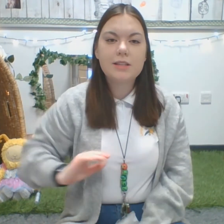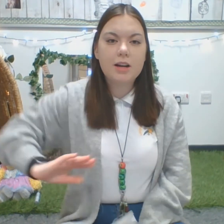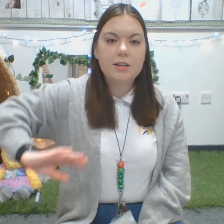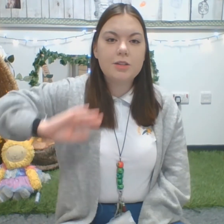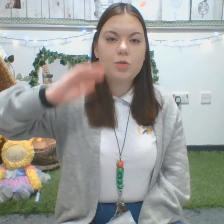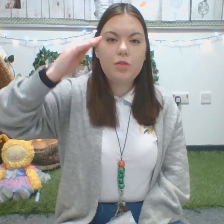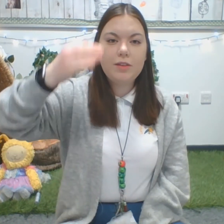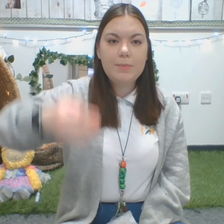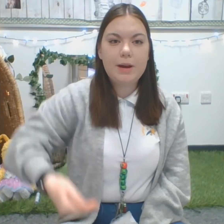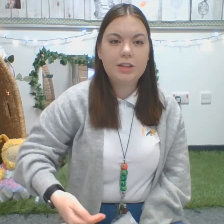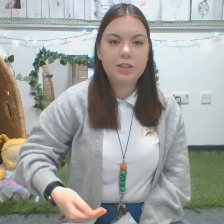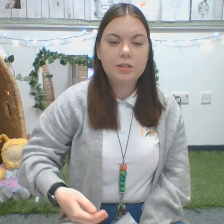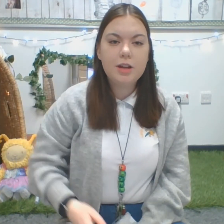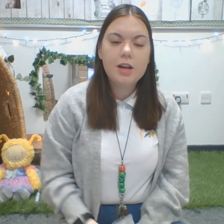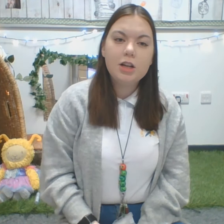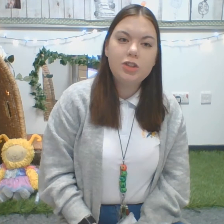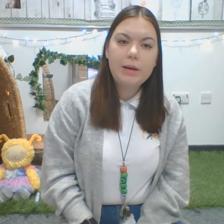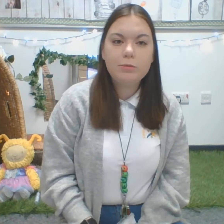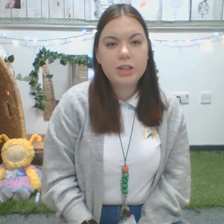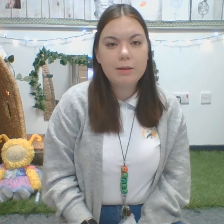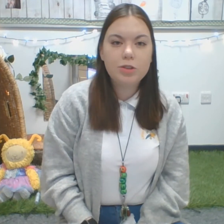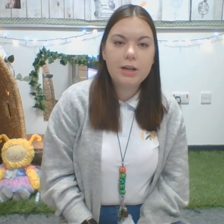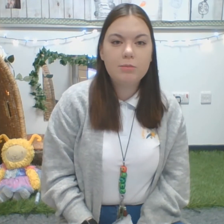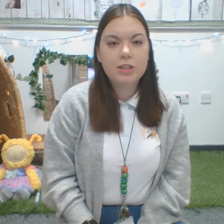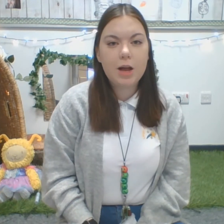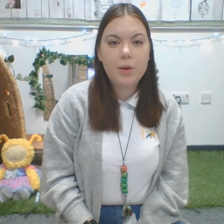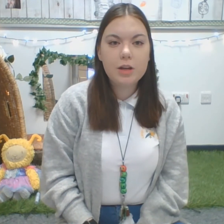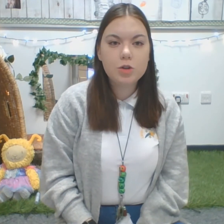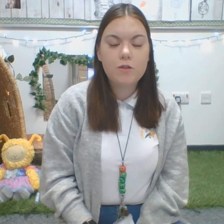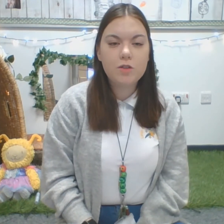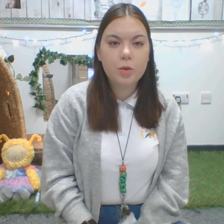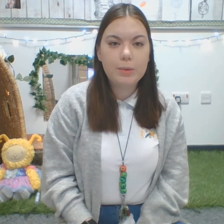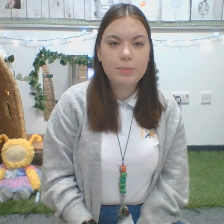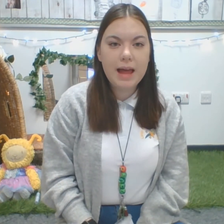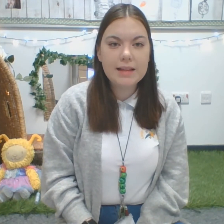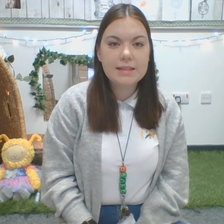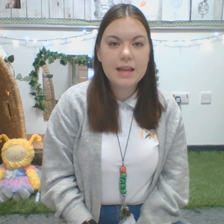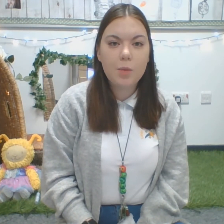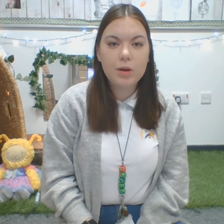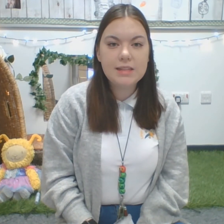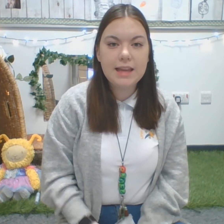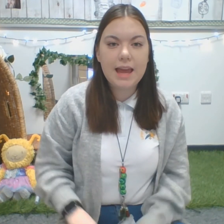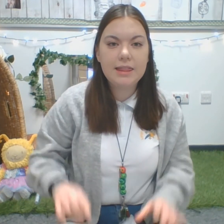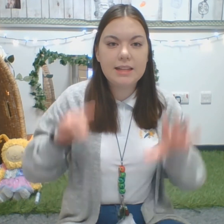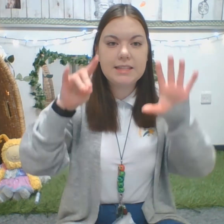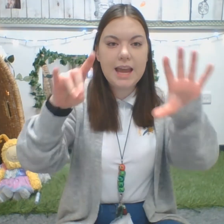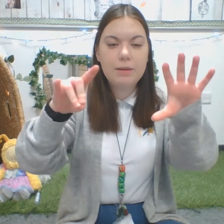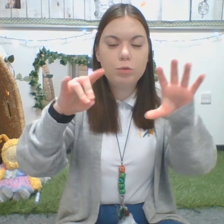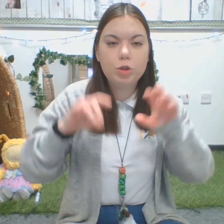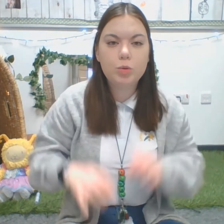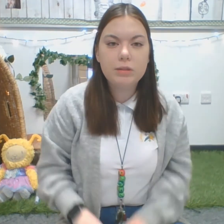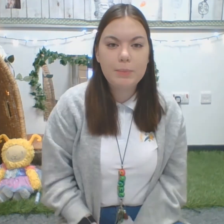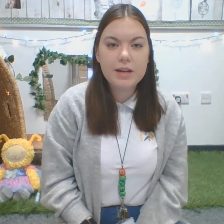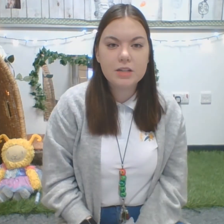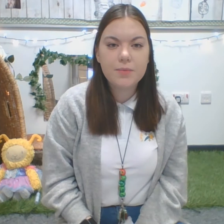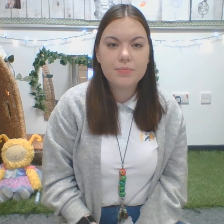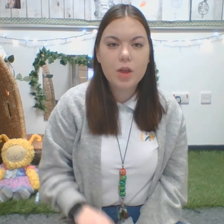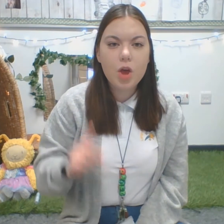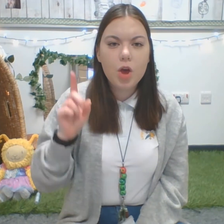started over the bridge. Trip, trap went his hoofs on the wooden planks, and once again the terrible troll appeared. Who's